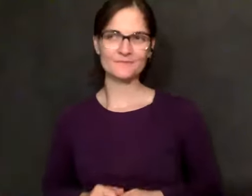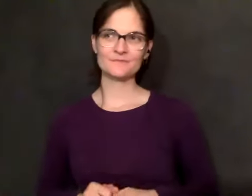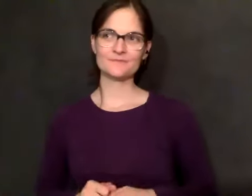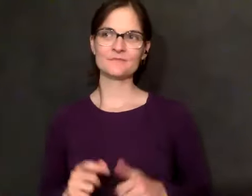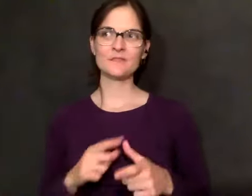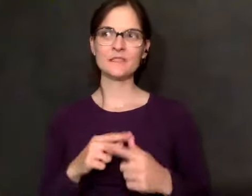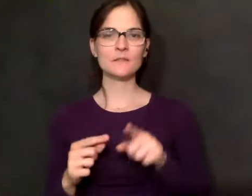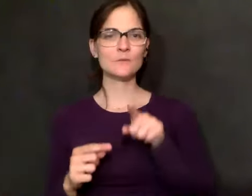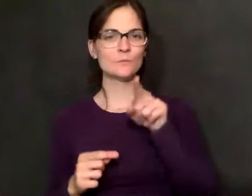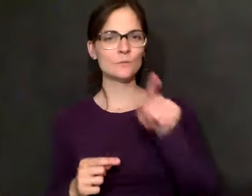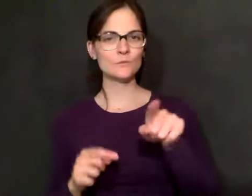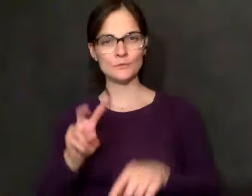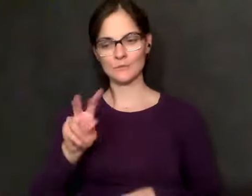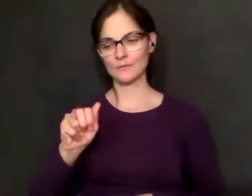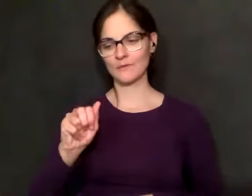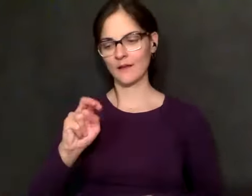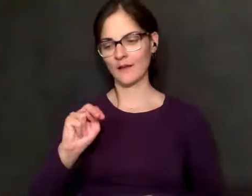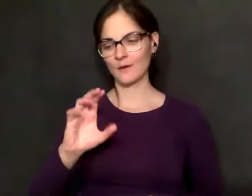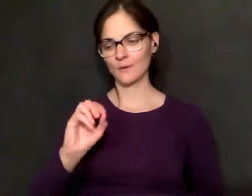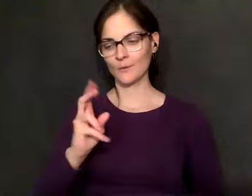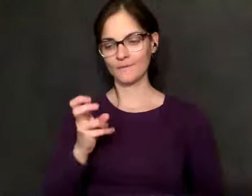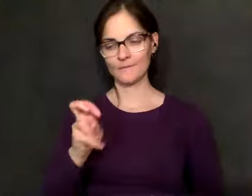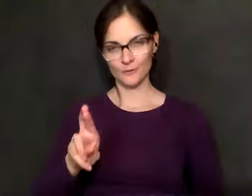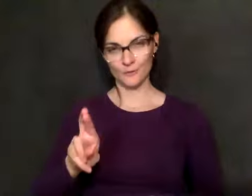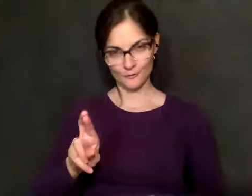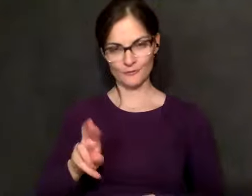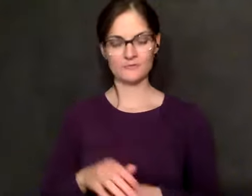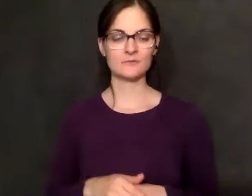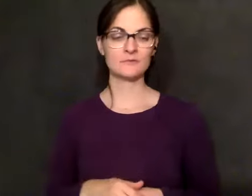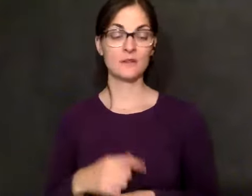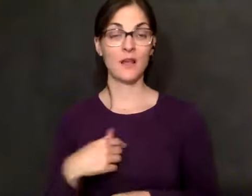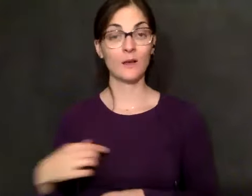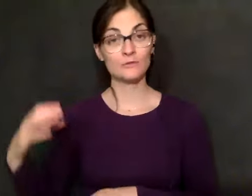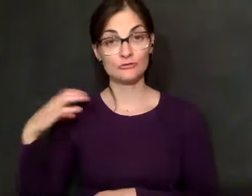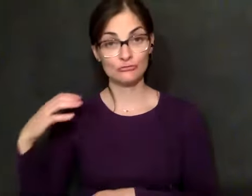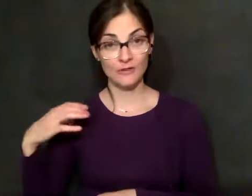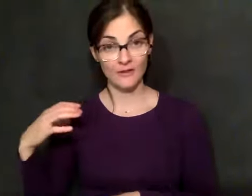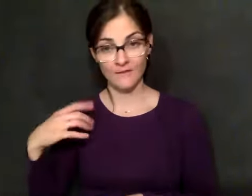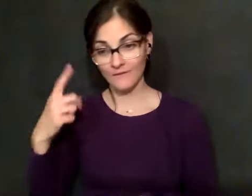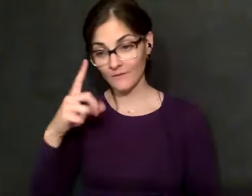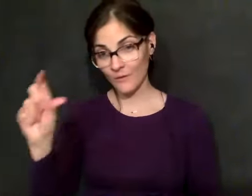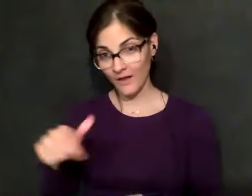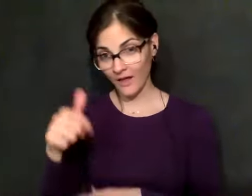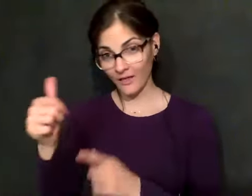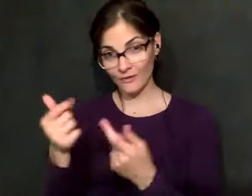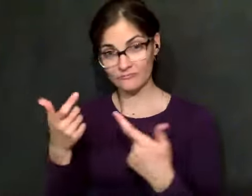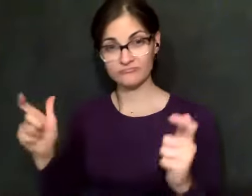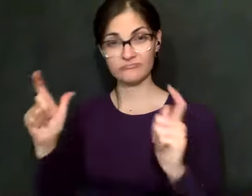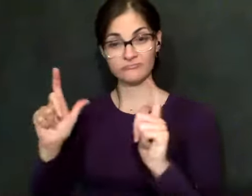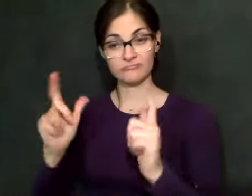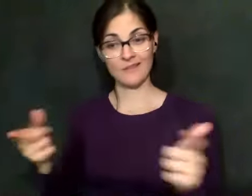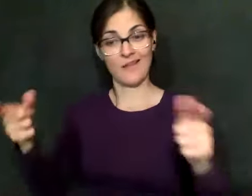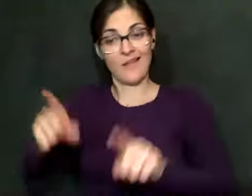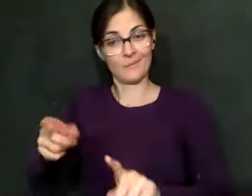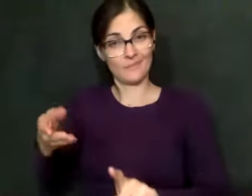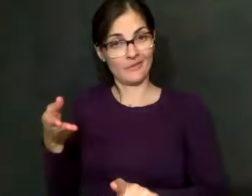I went to the International in 2013 in Vancouver. Shared that on the International the night they opened, and